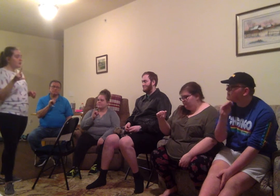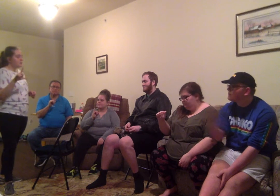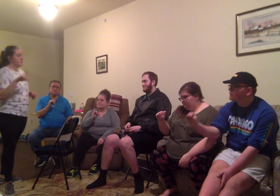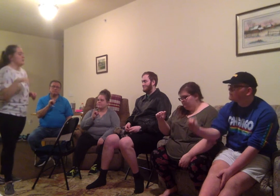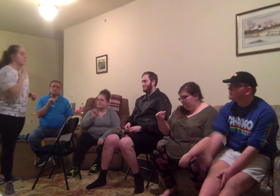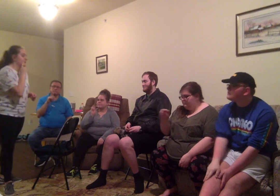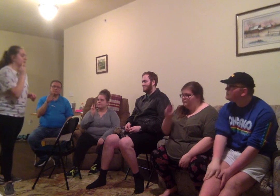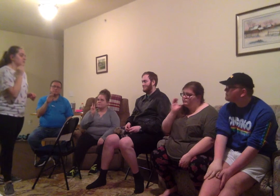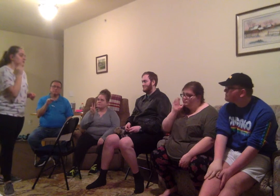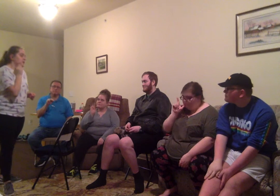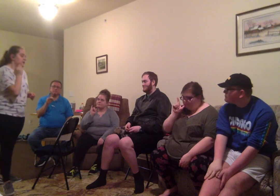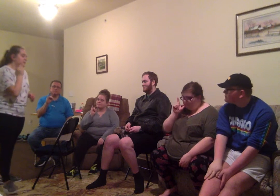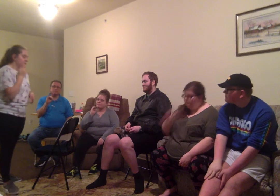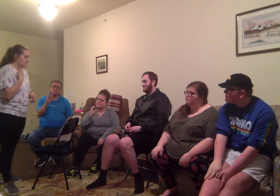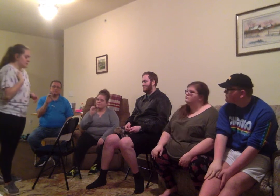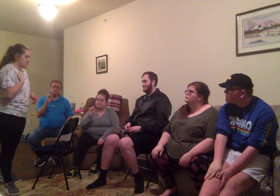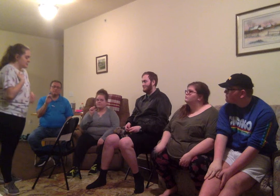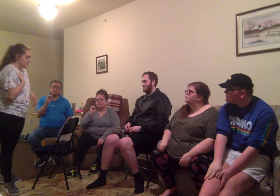Rachel, and then I would do RM because that's my name sign.